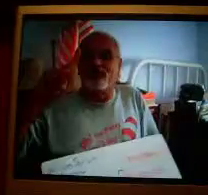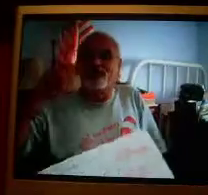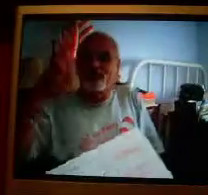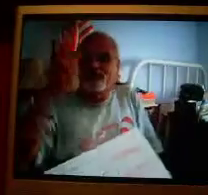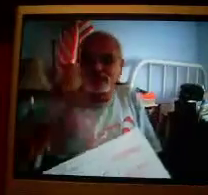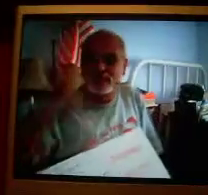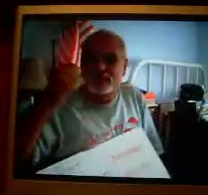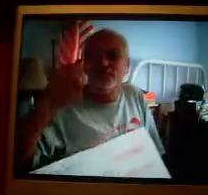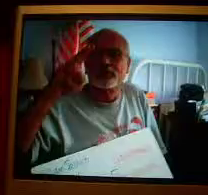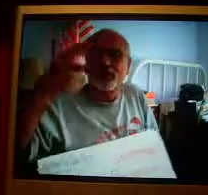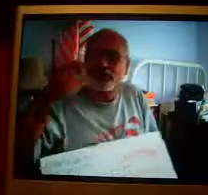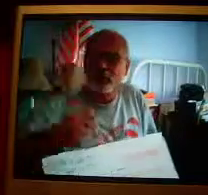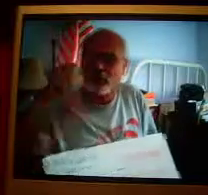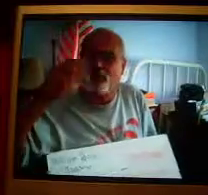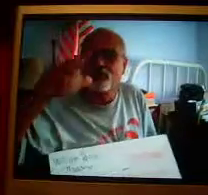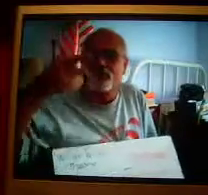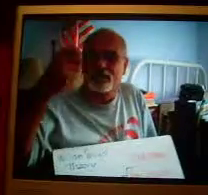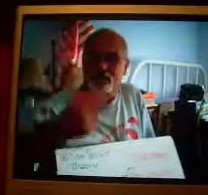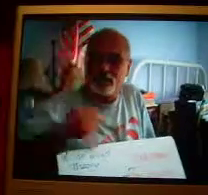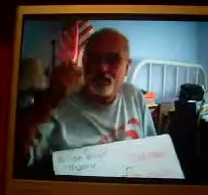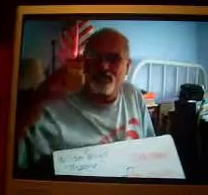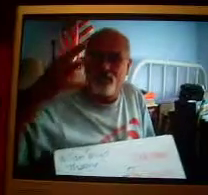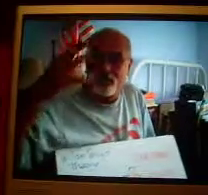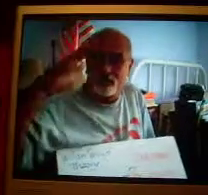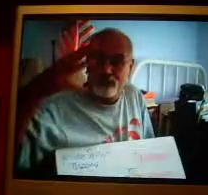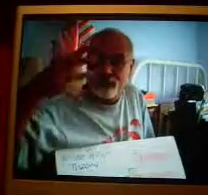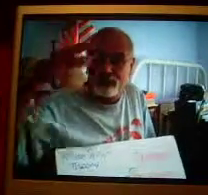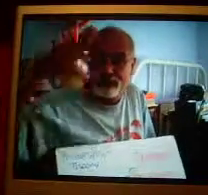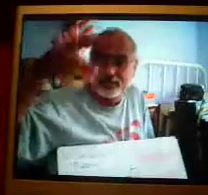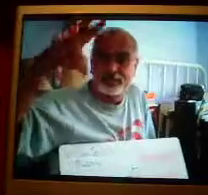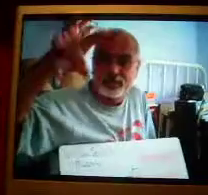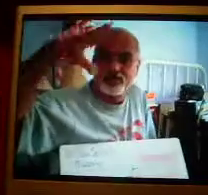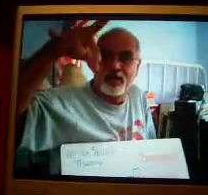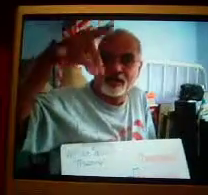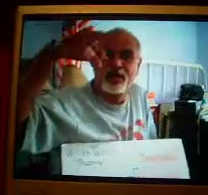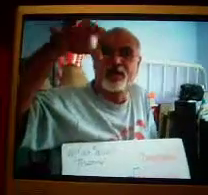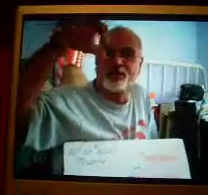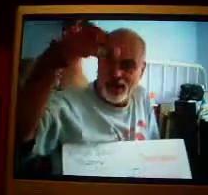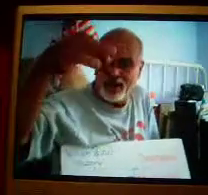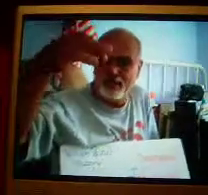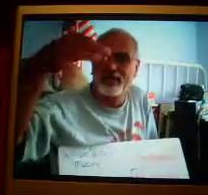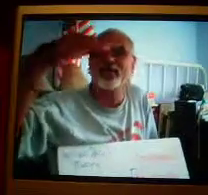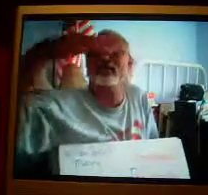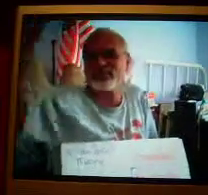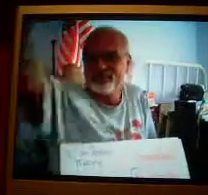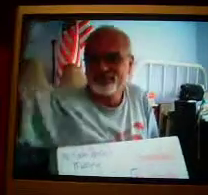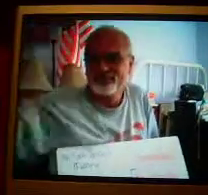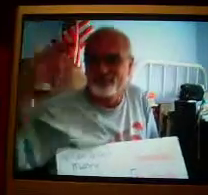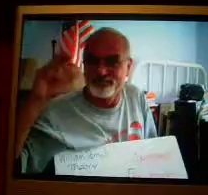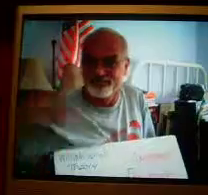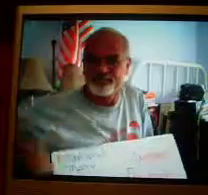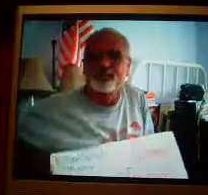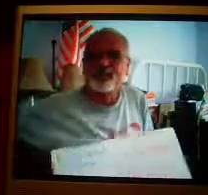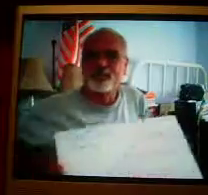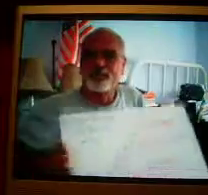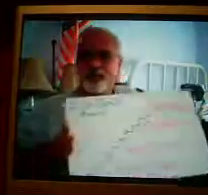Okay, first year, second year, third year, fourth, fifth, sixth, seventh, eighth, ninth. Alright.